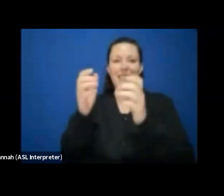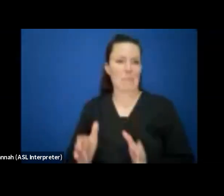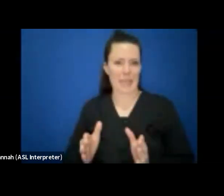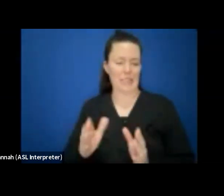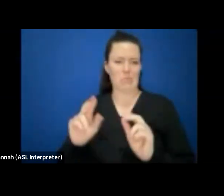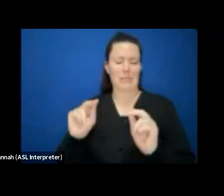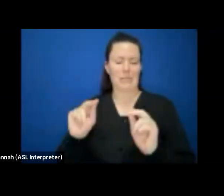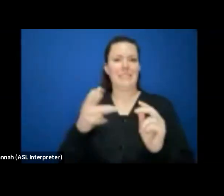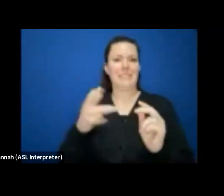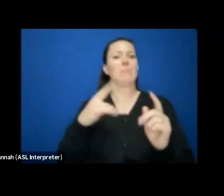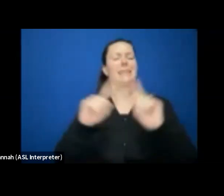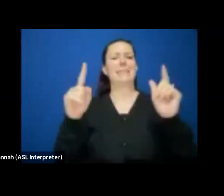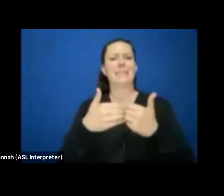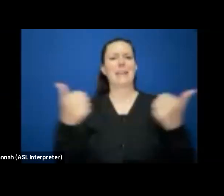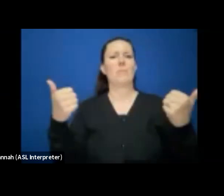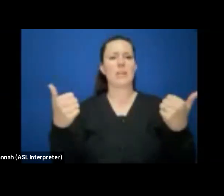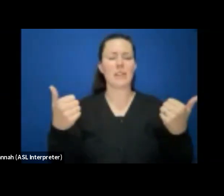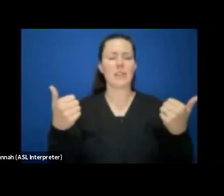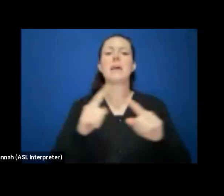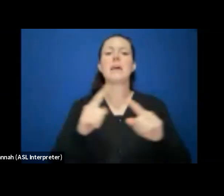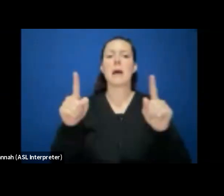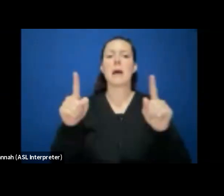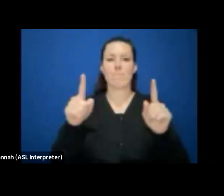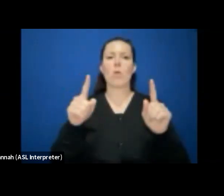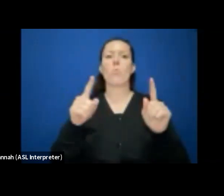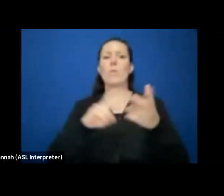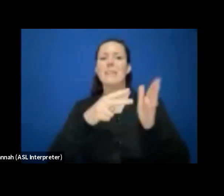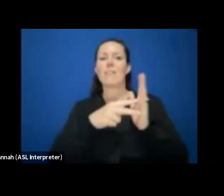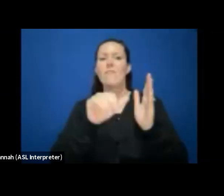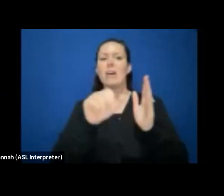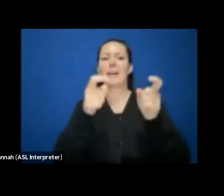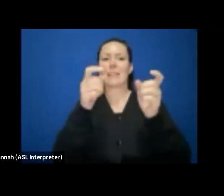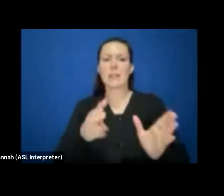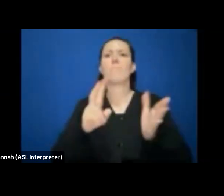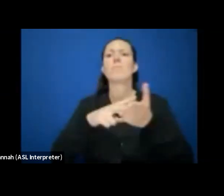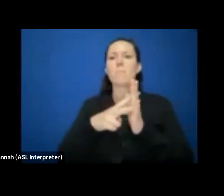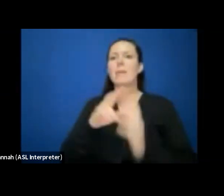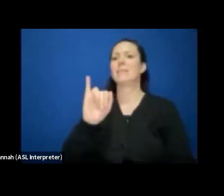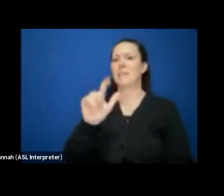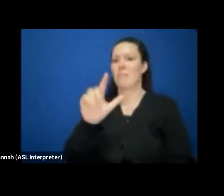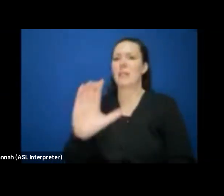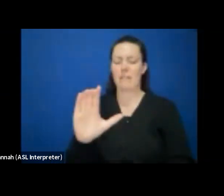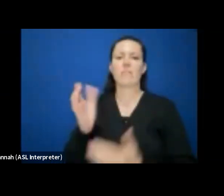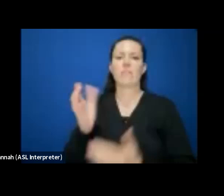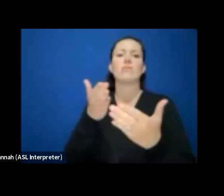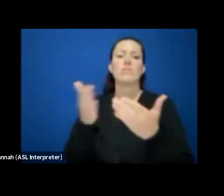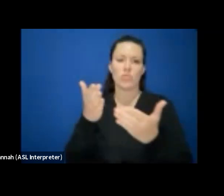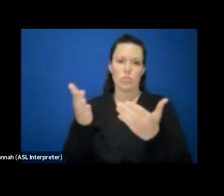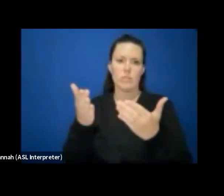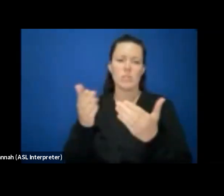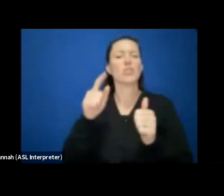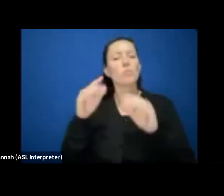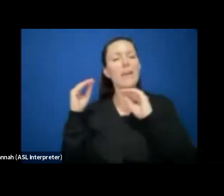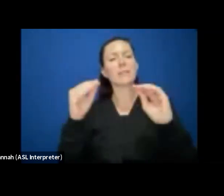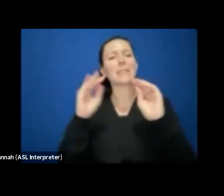we did it is we define a case management as independent living services. So we're teaching them how to be independent.